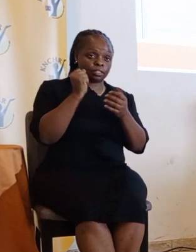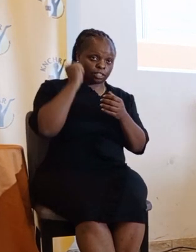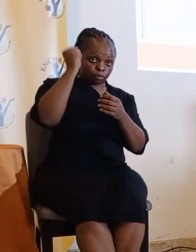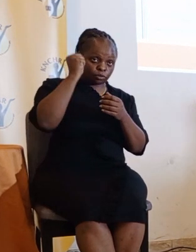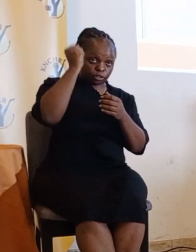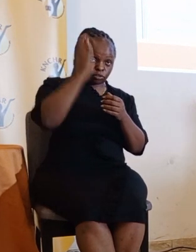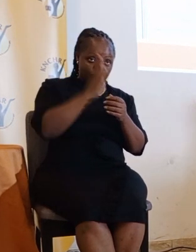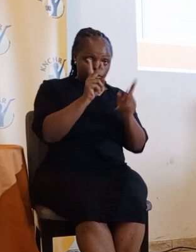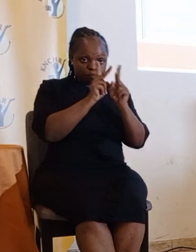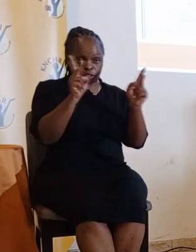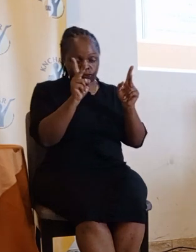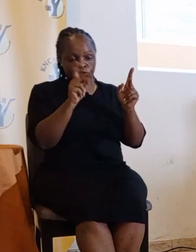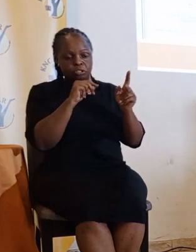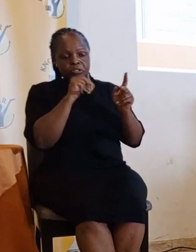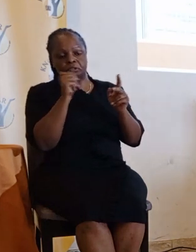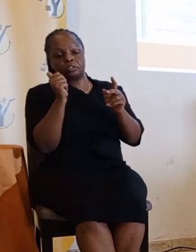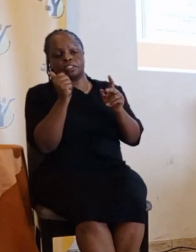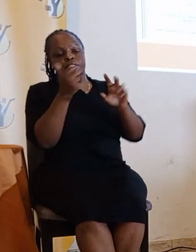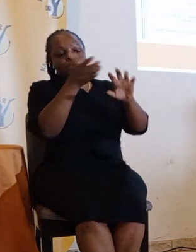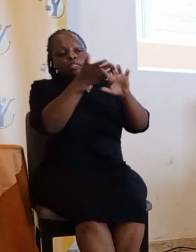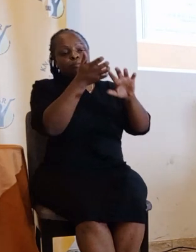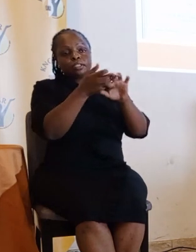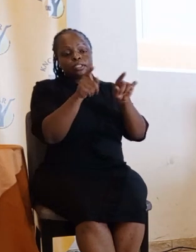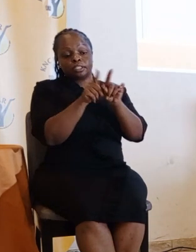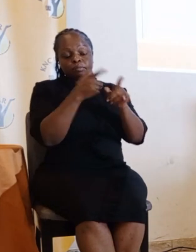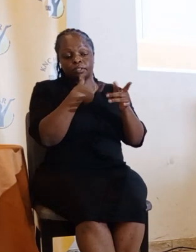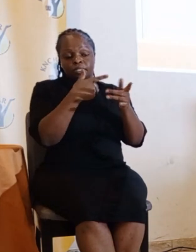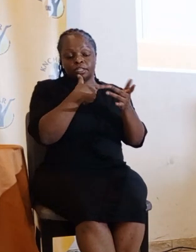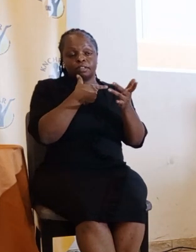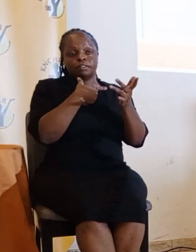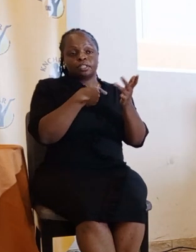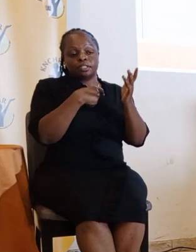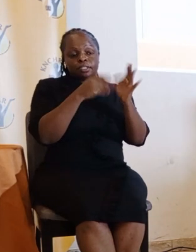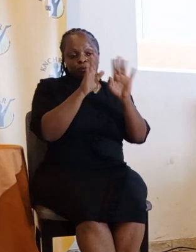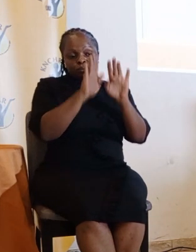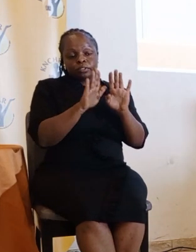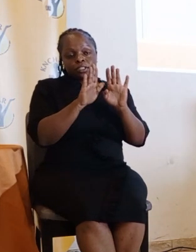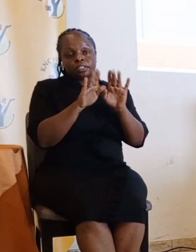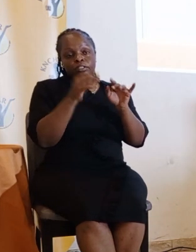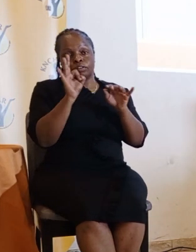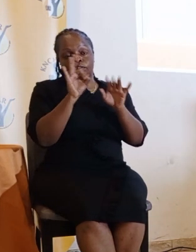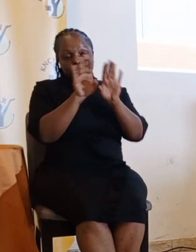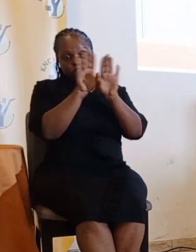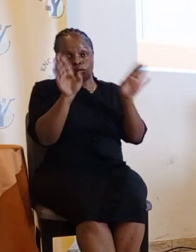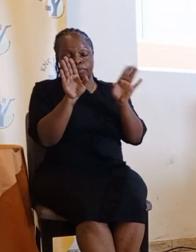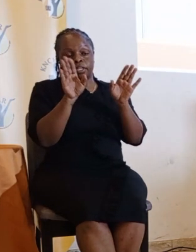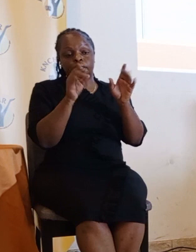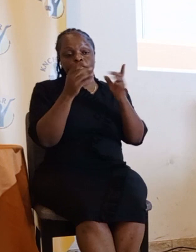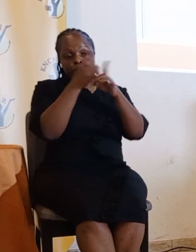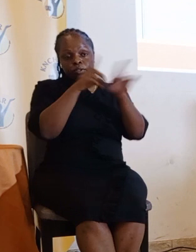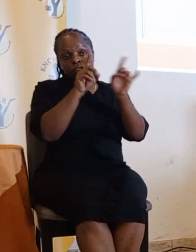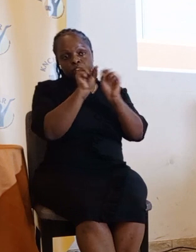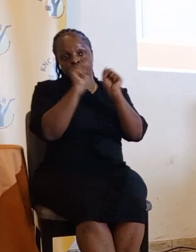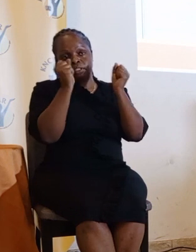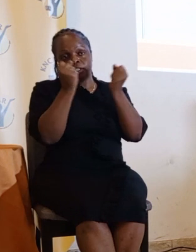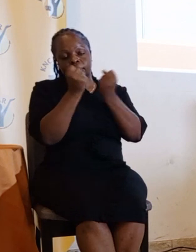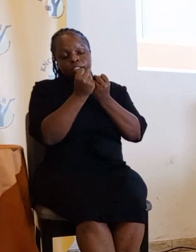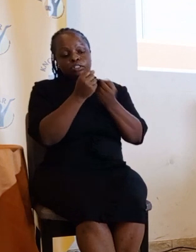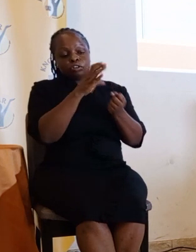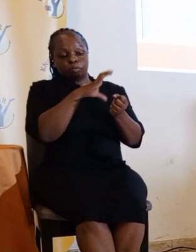peaceful and unarmed, and it constitutes a critical tenet of an open and democratic society.